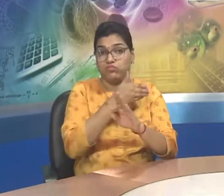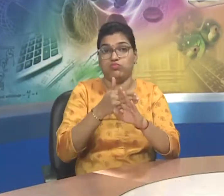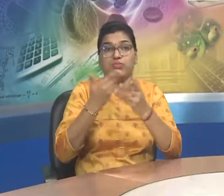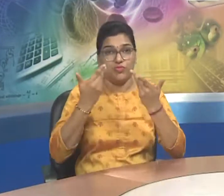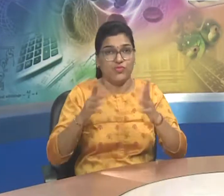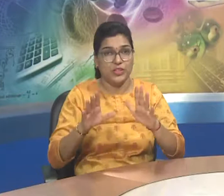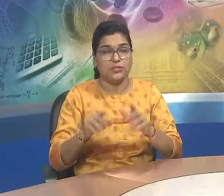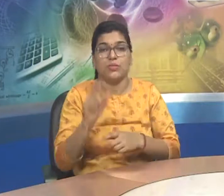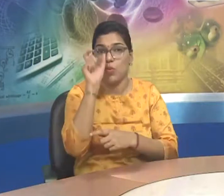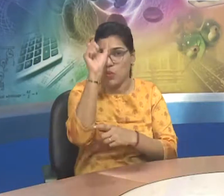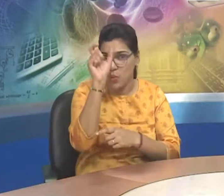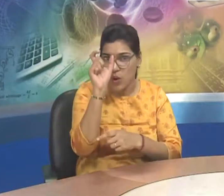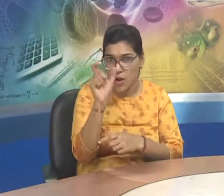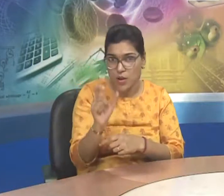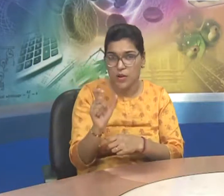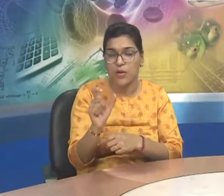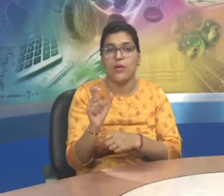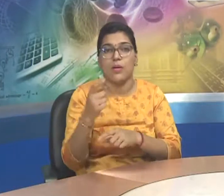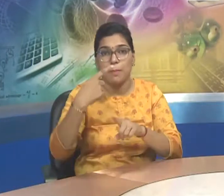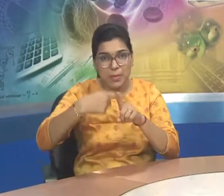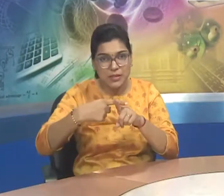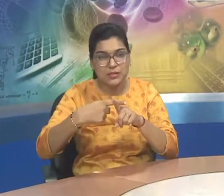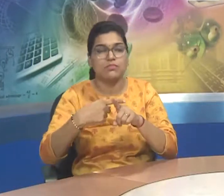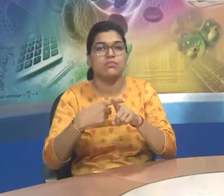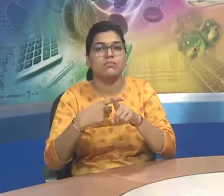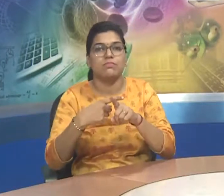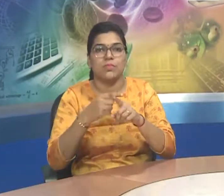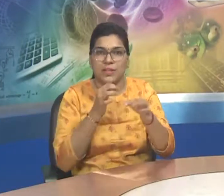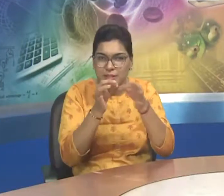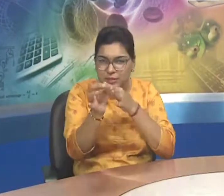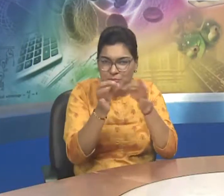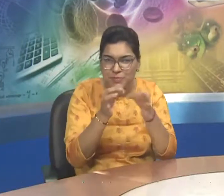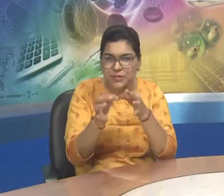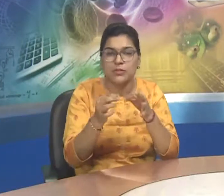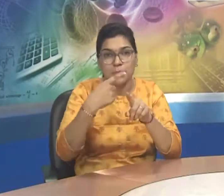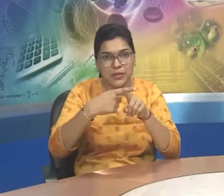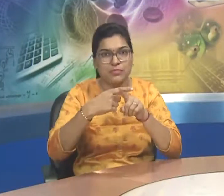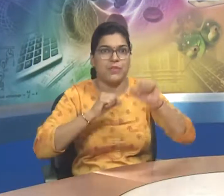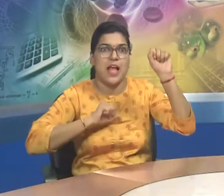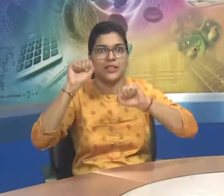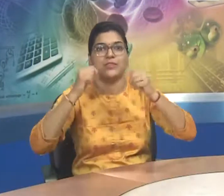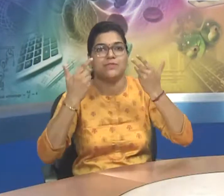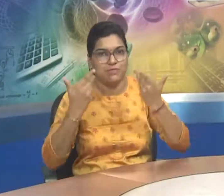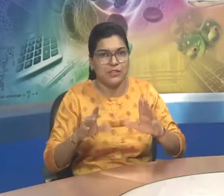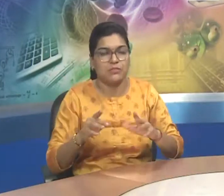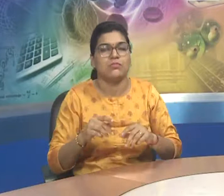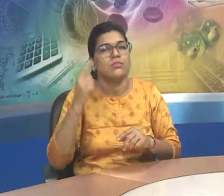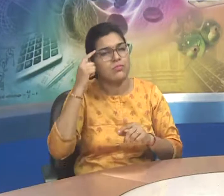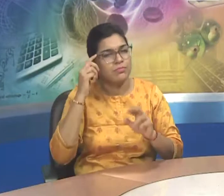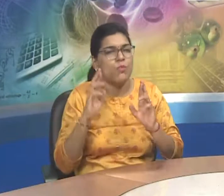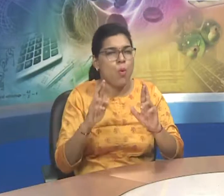I hope you all have enjoyed and understand this chapter, difficult words,